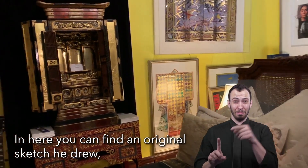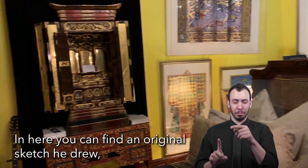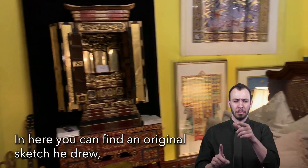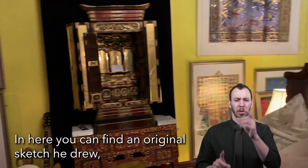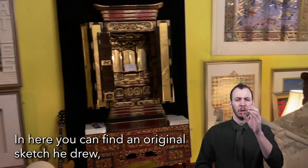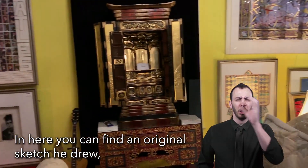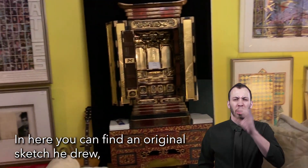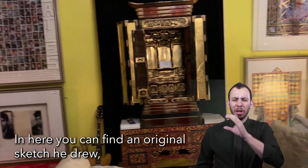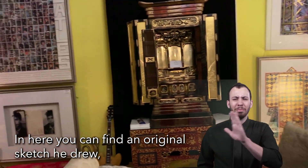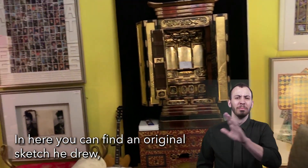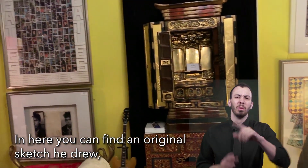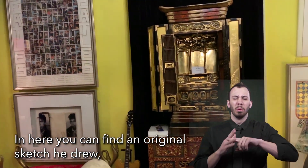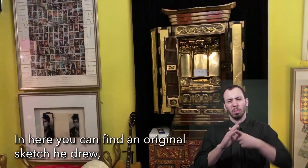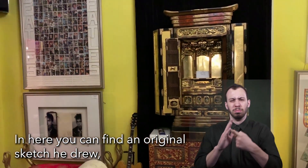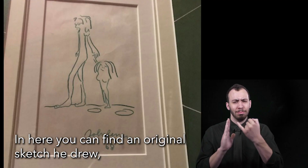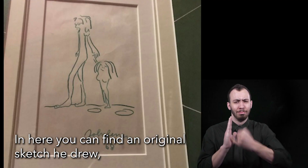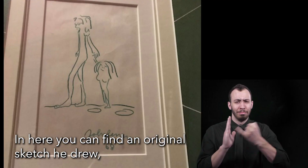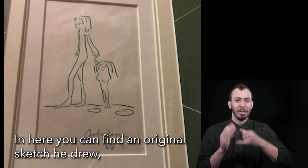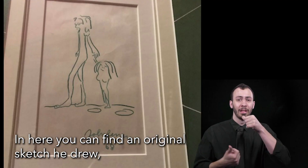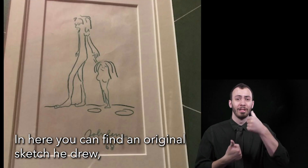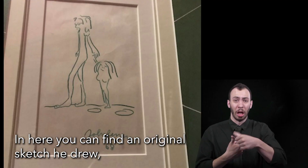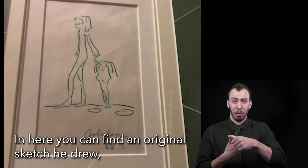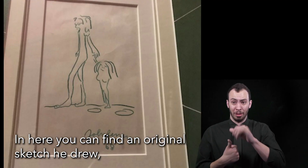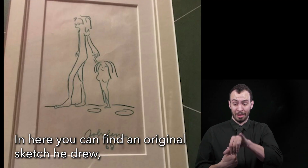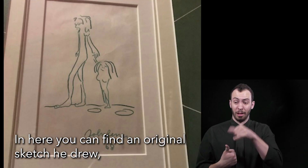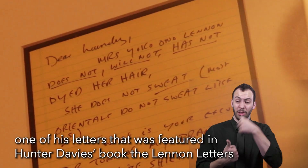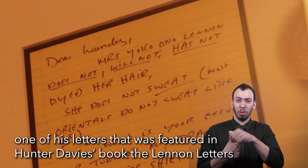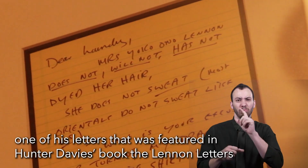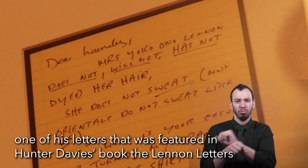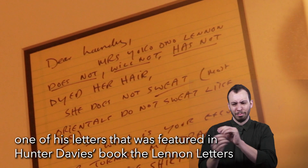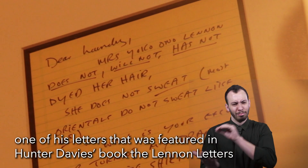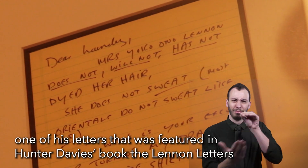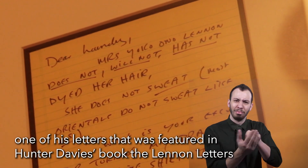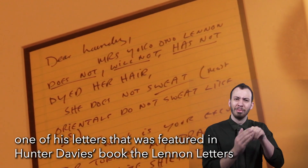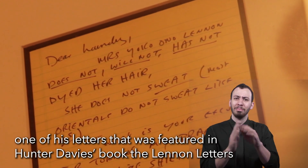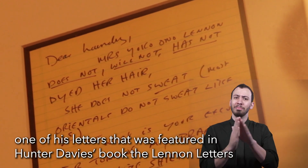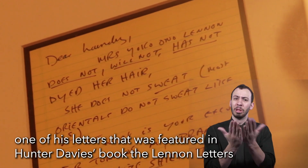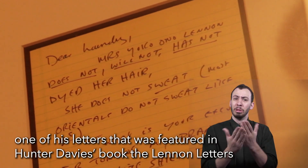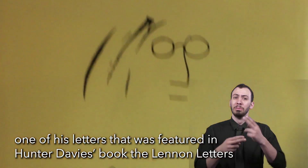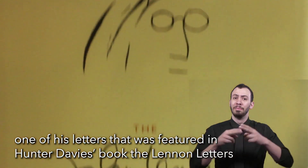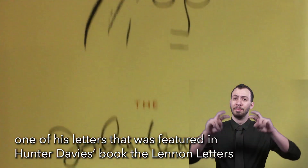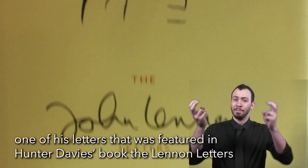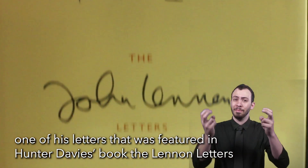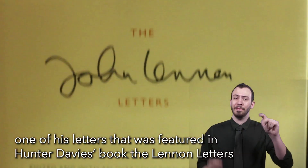In here, you can find an original sketch he drew, one of his letters that was featured in the book The Lennon Letters by Hunter